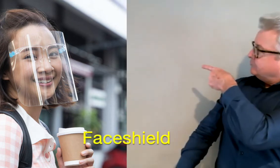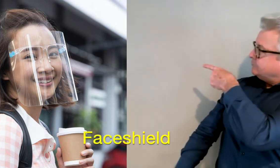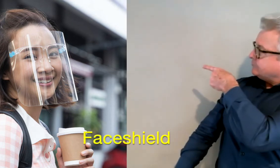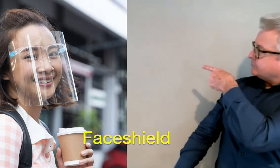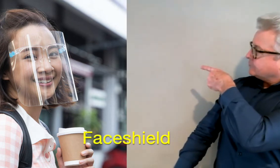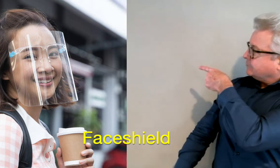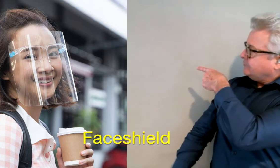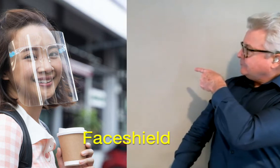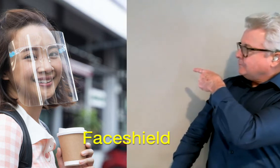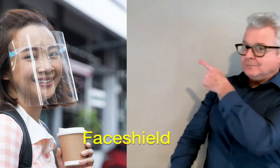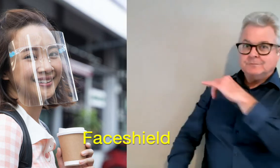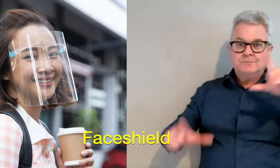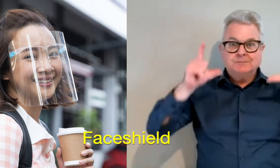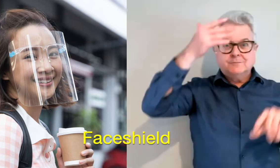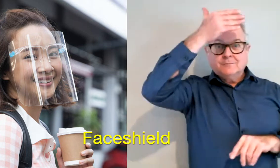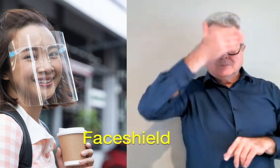as outlined in the picture behind me.